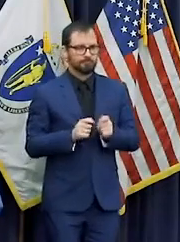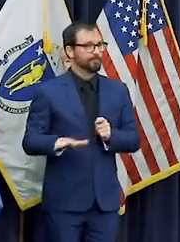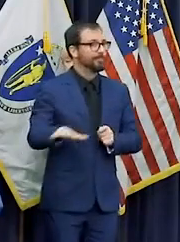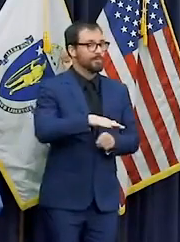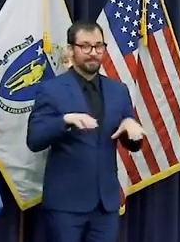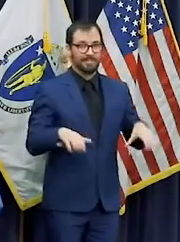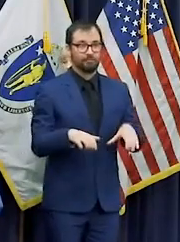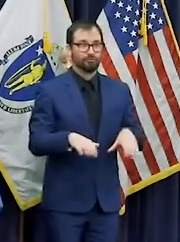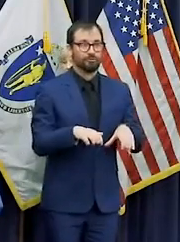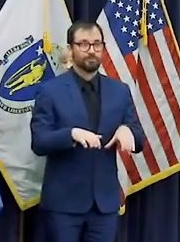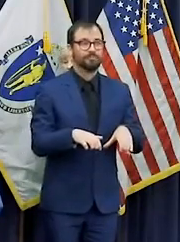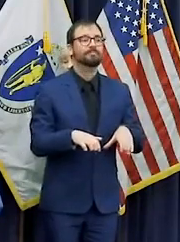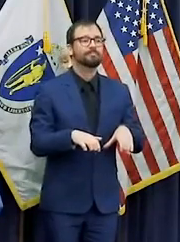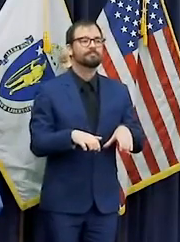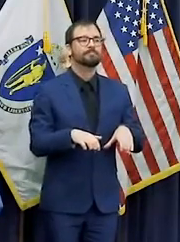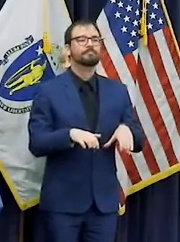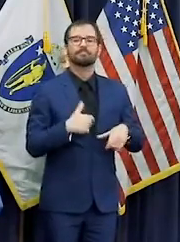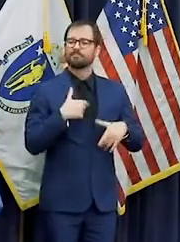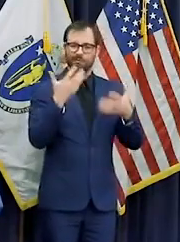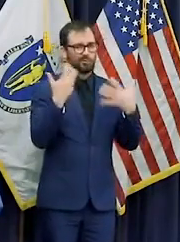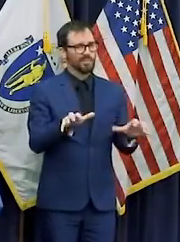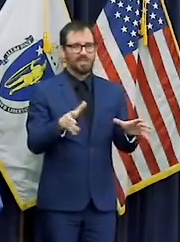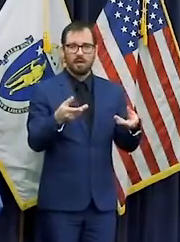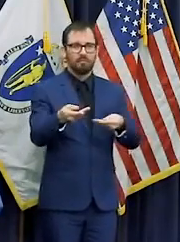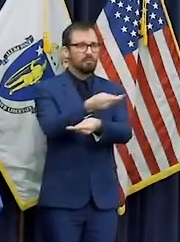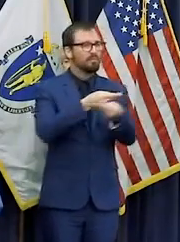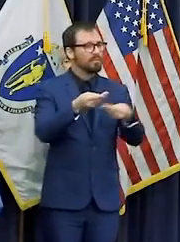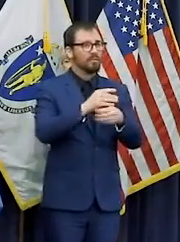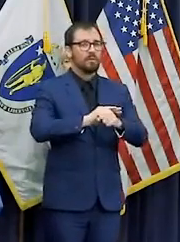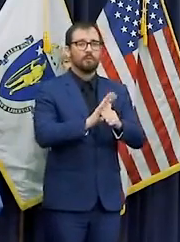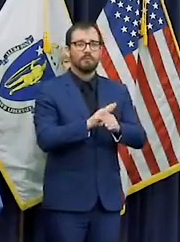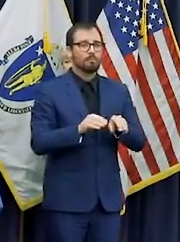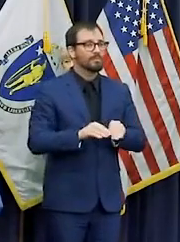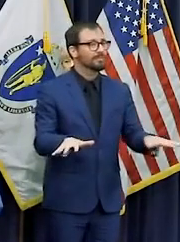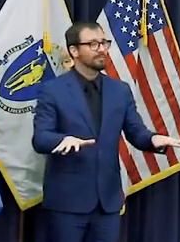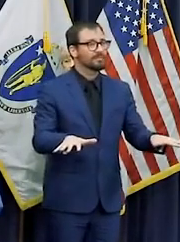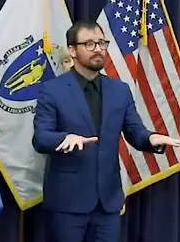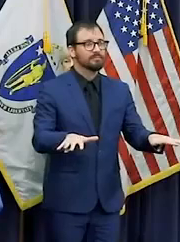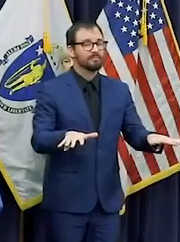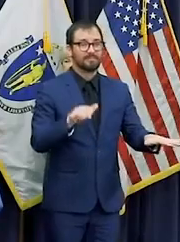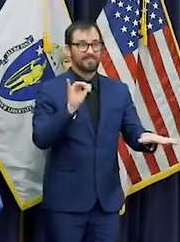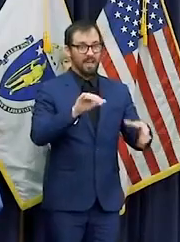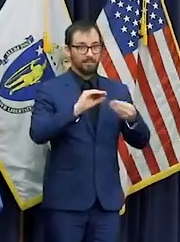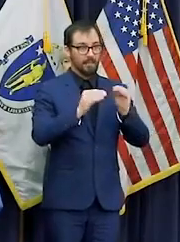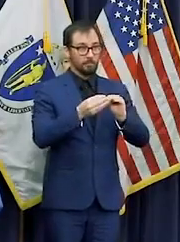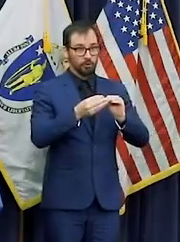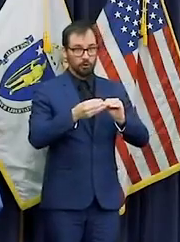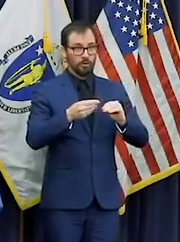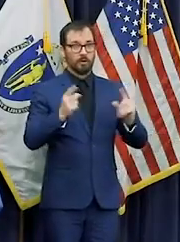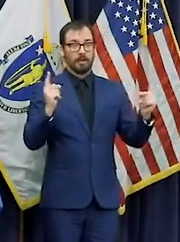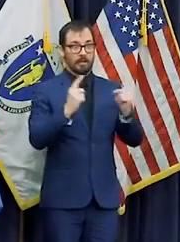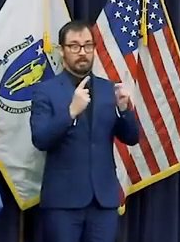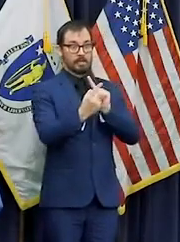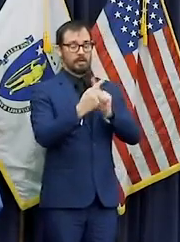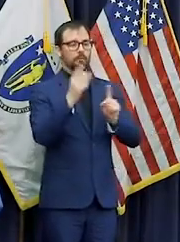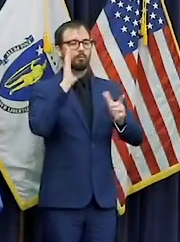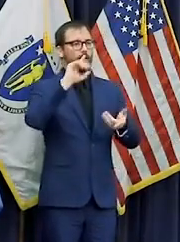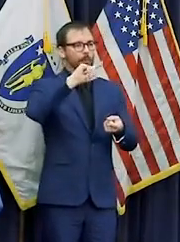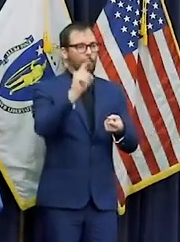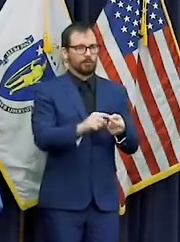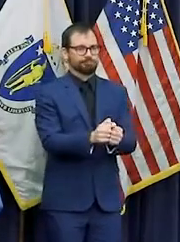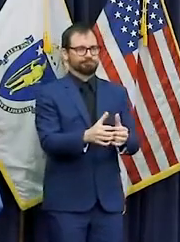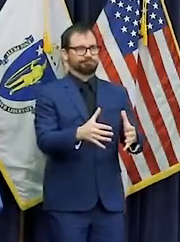to spread is a way to help our communities get through it. For people over 70 and for people with underlying health